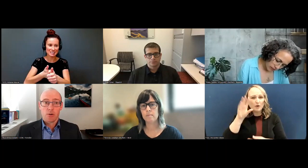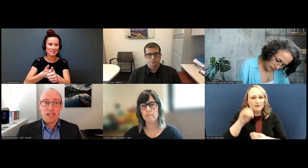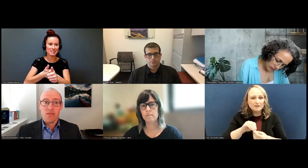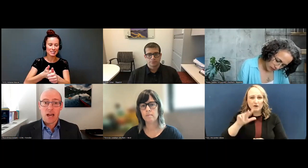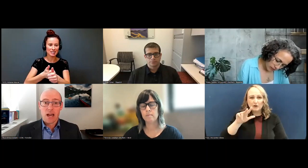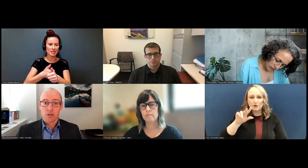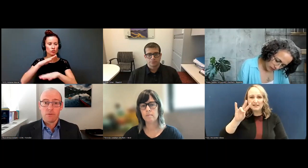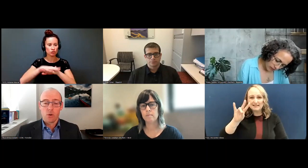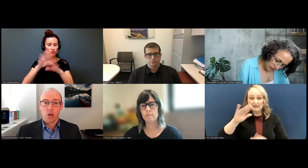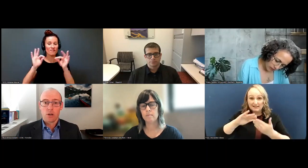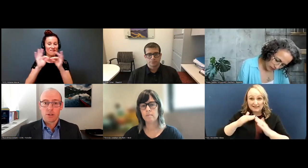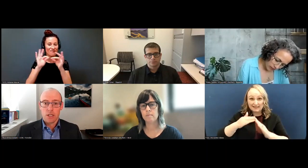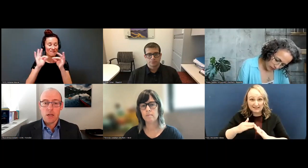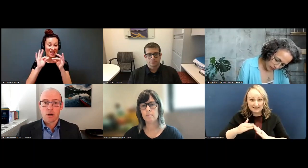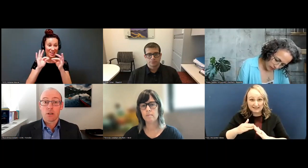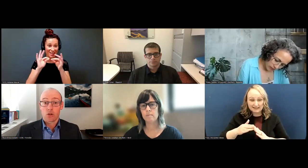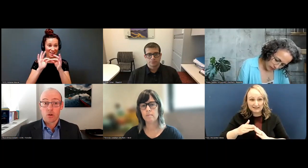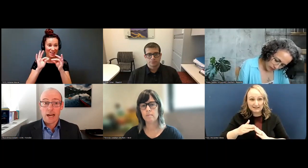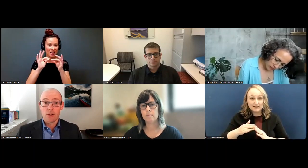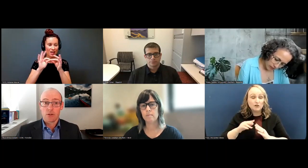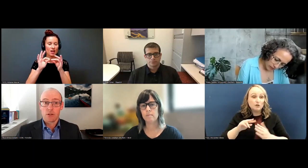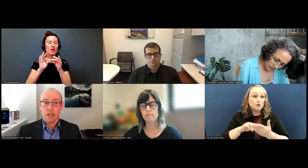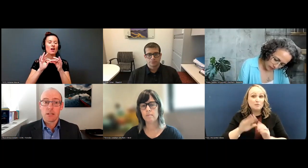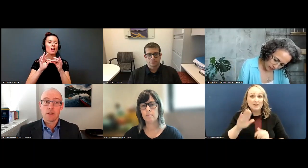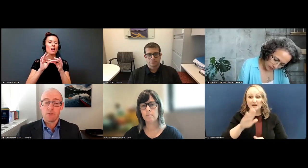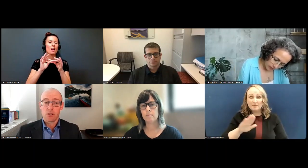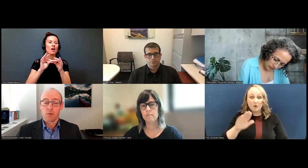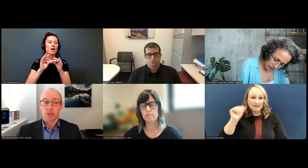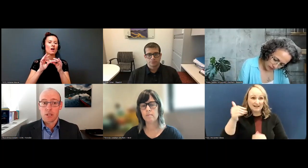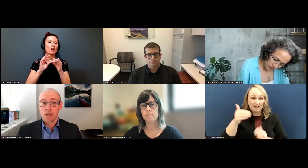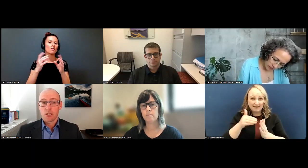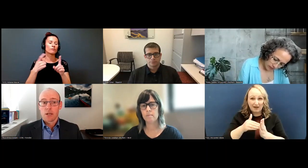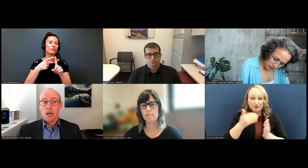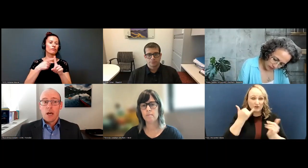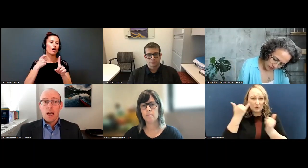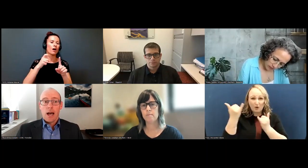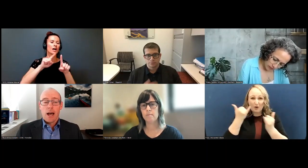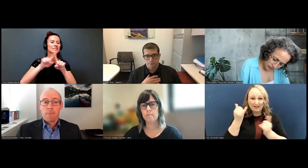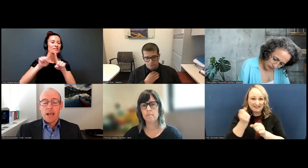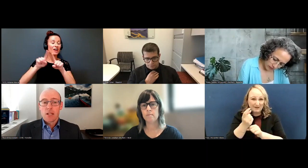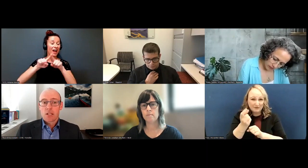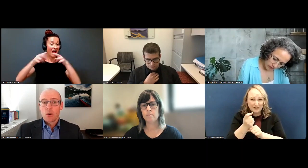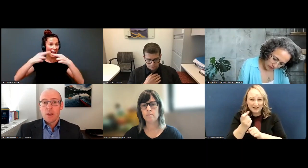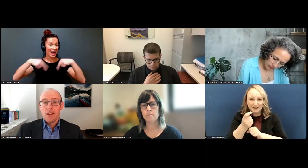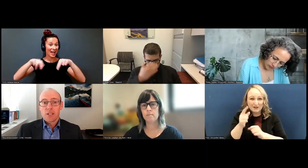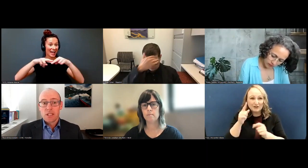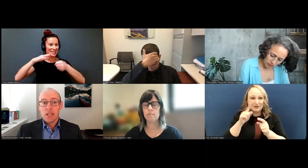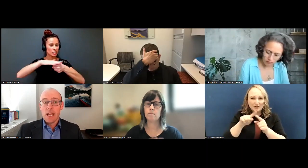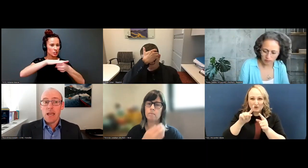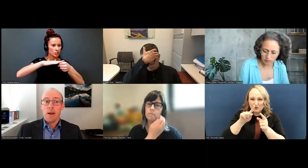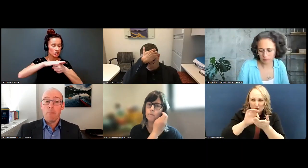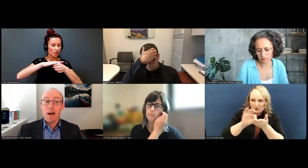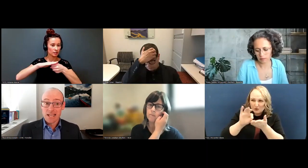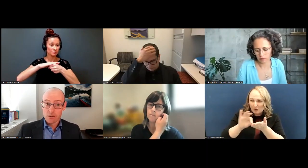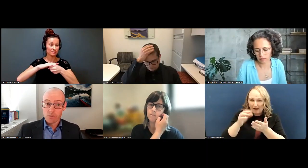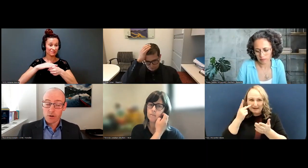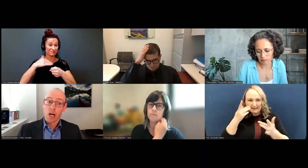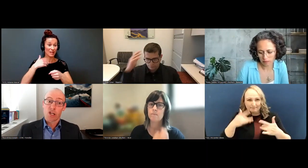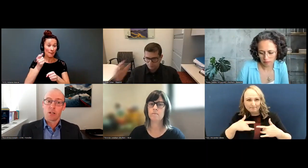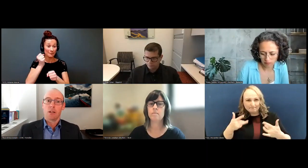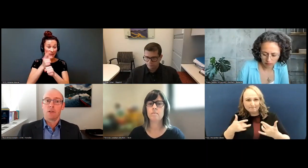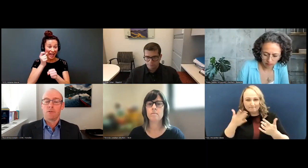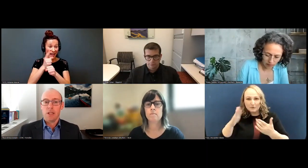we make about 10,000 phone calls a year to track those fees in individual cities. And so we have seen a